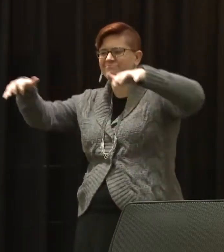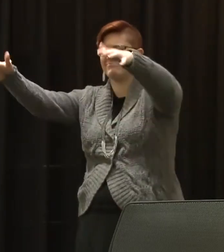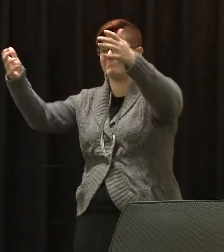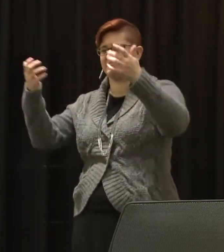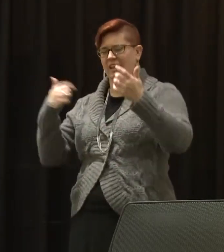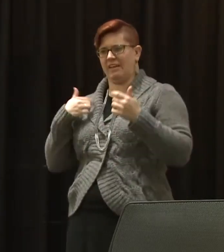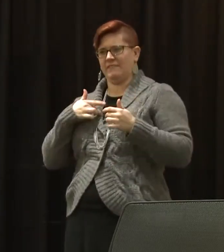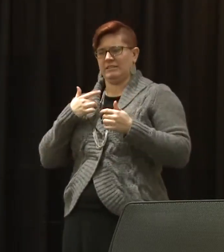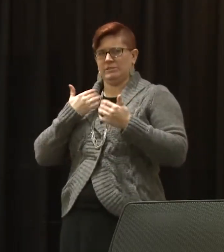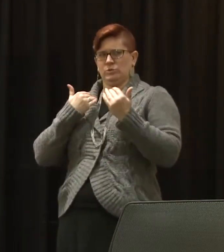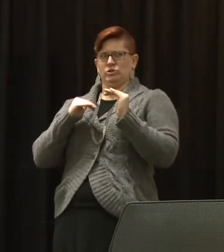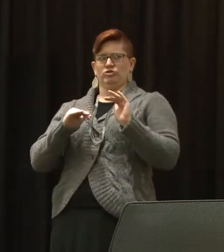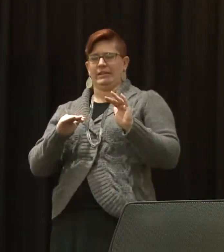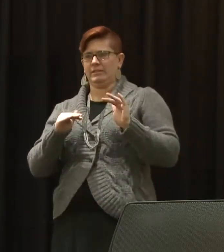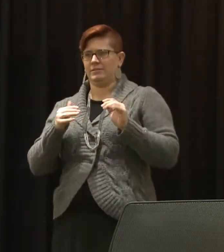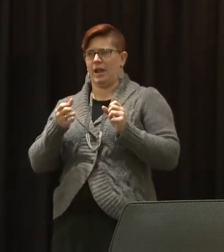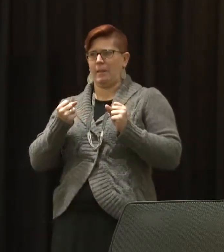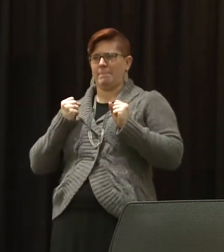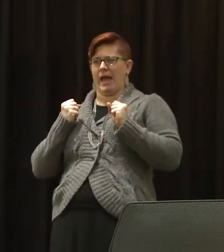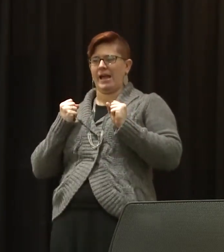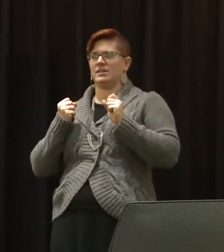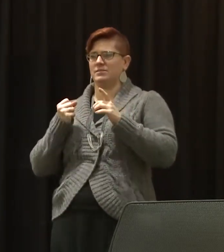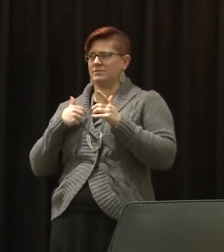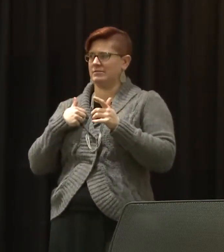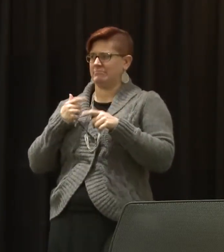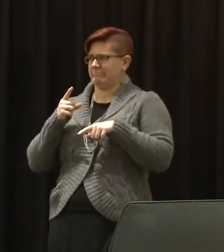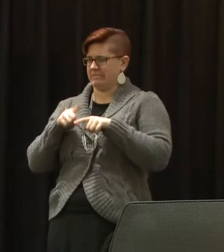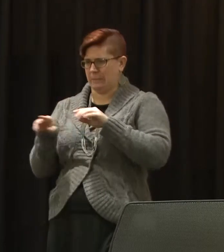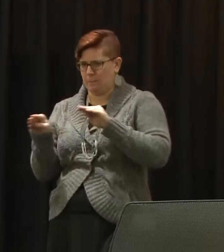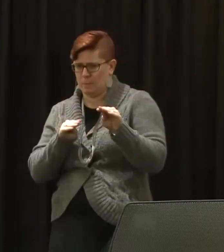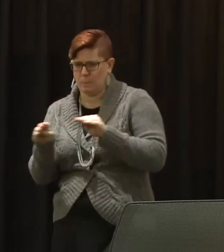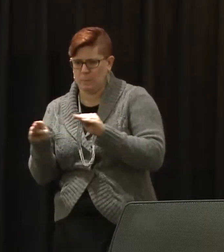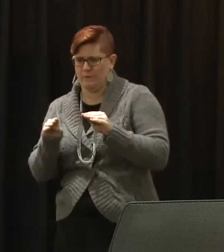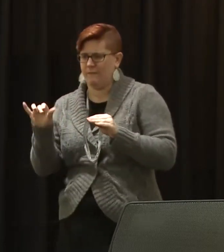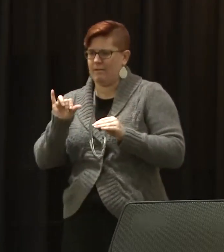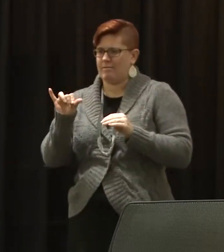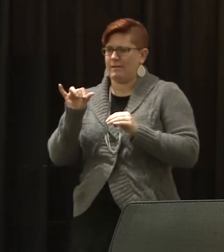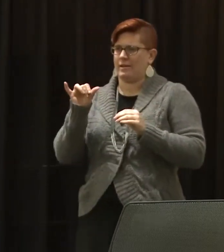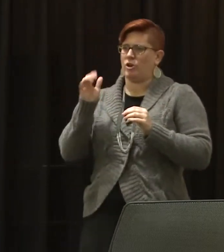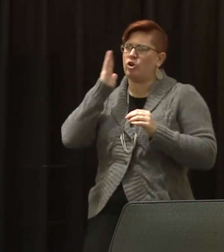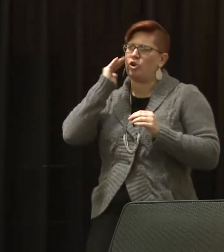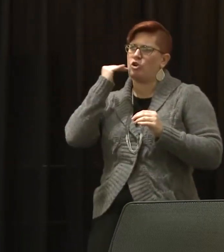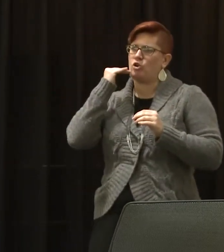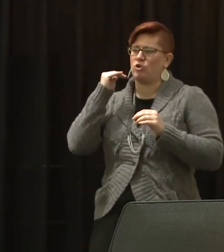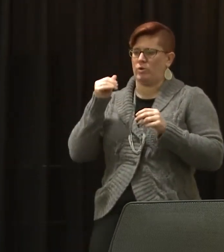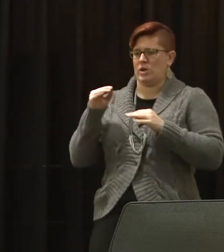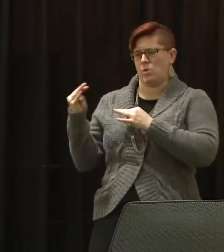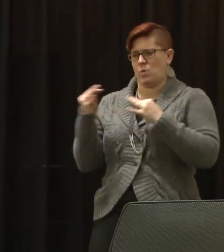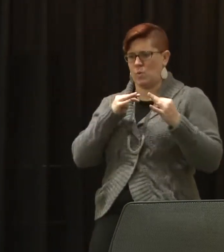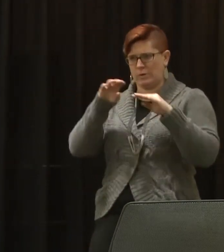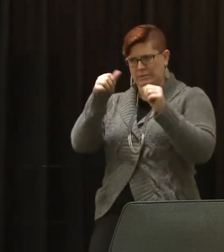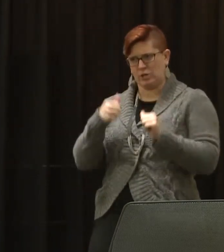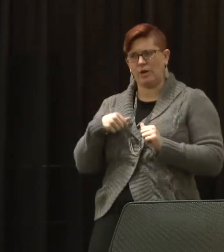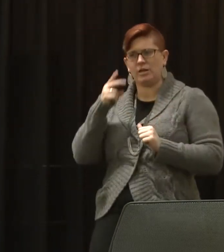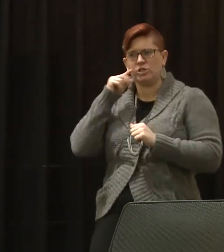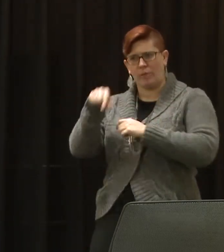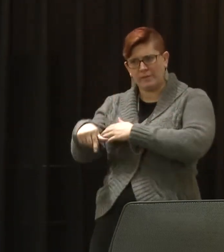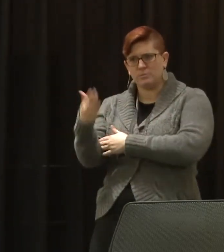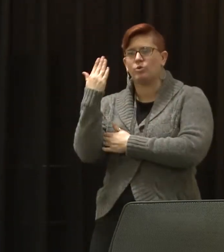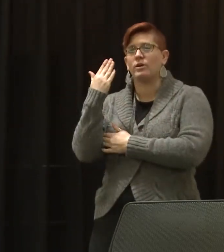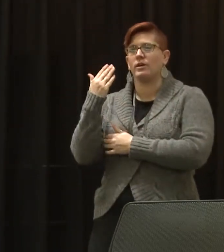feel restrained, held back, as motionless as the Korean War statue I saw this morning in Averill. I run my